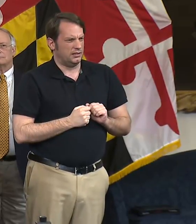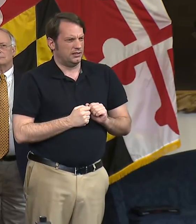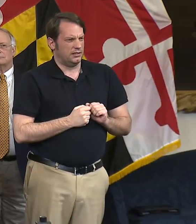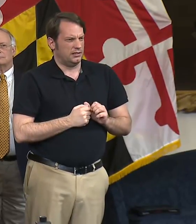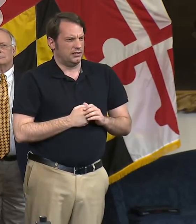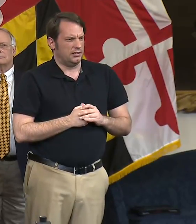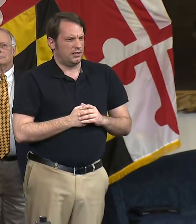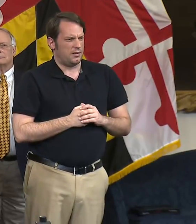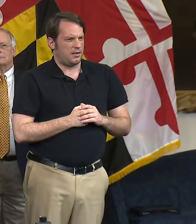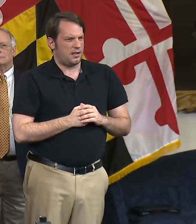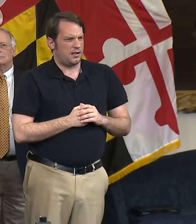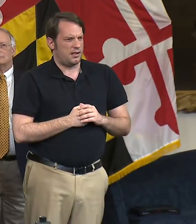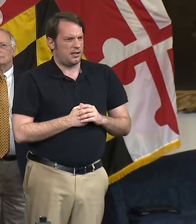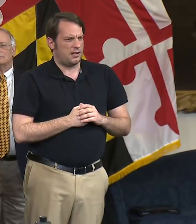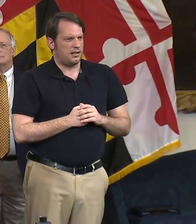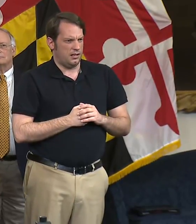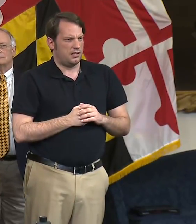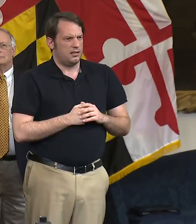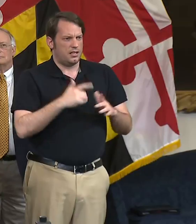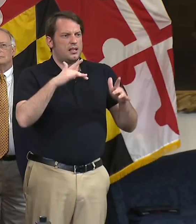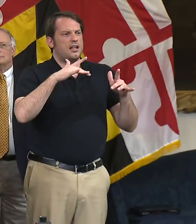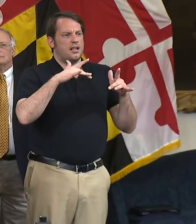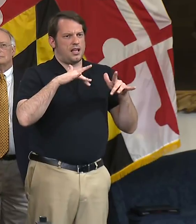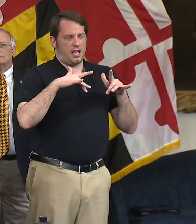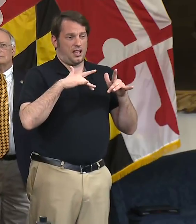Maryland. Hopkins, they're having no fan games.